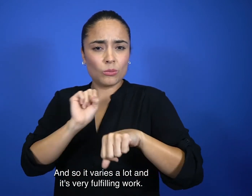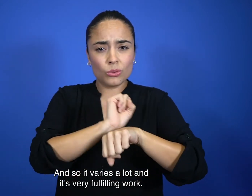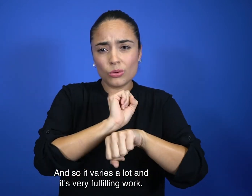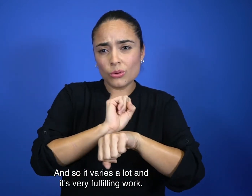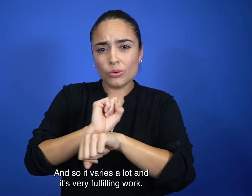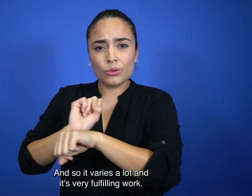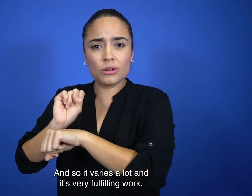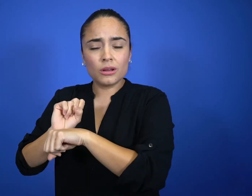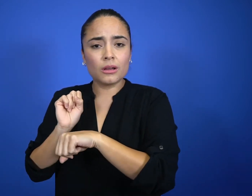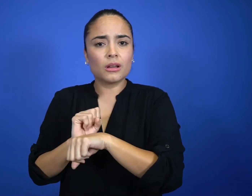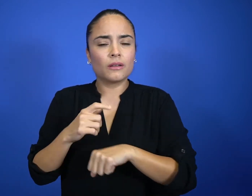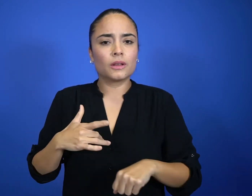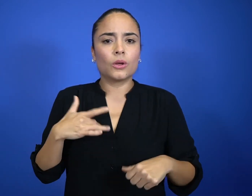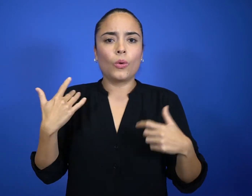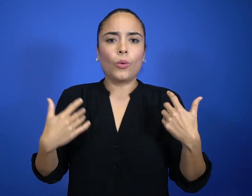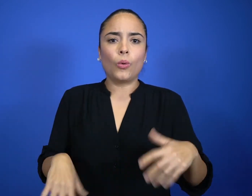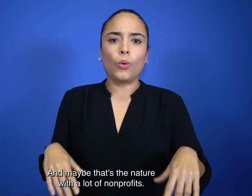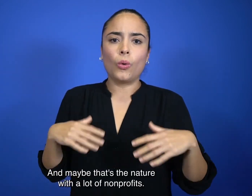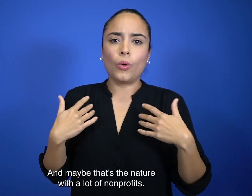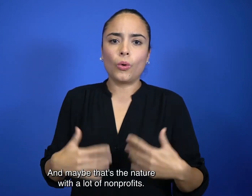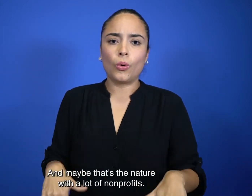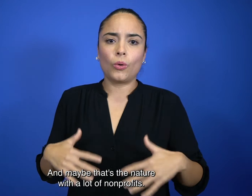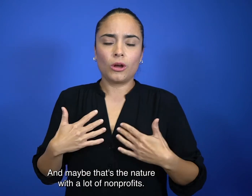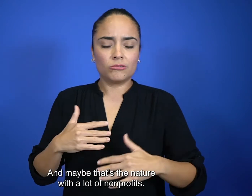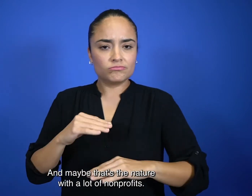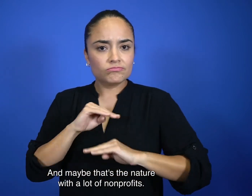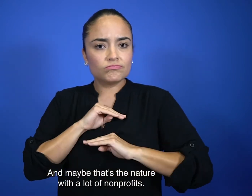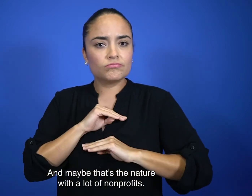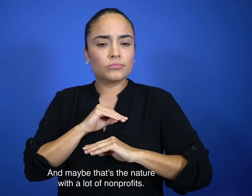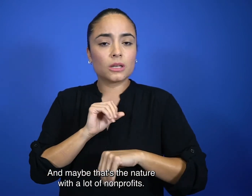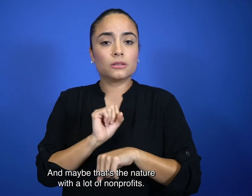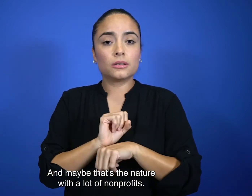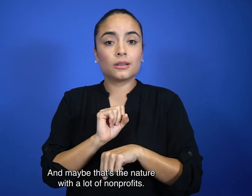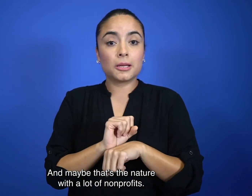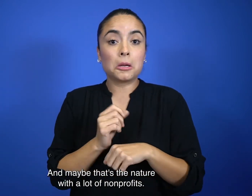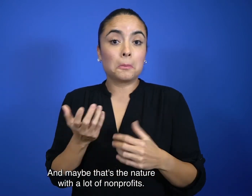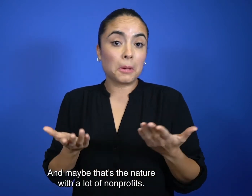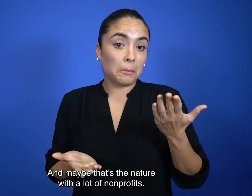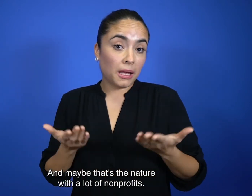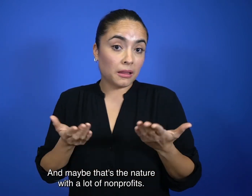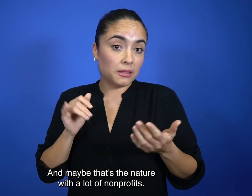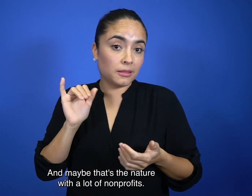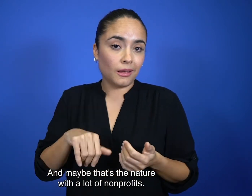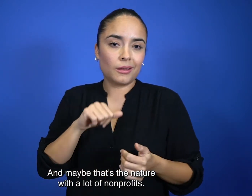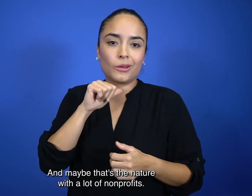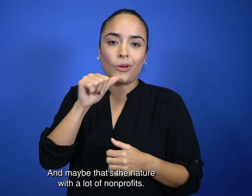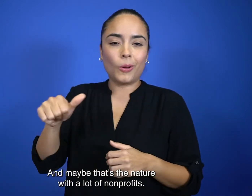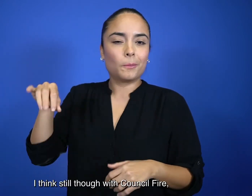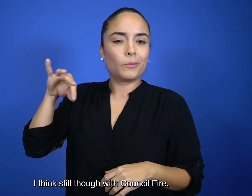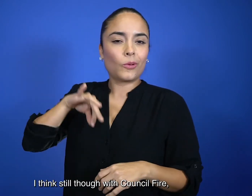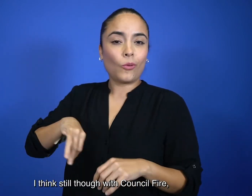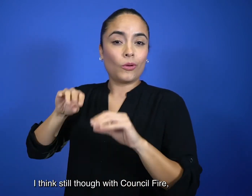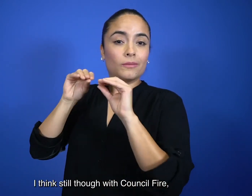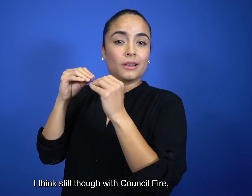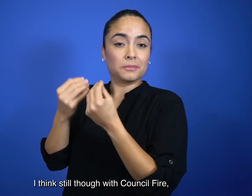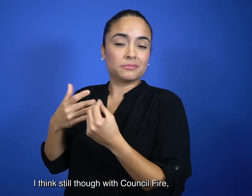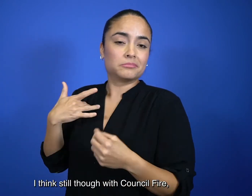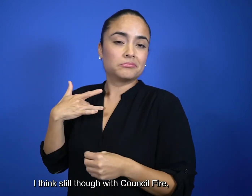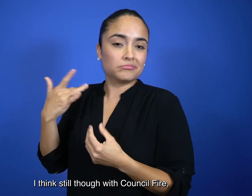it's very fulfilling work, maybe that's the nature with a lot of nonprofits. I think still